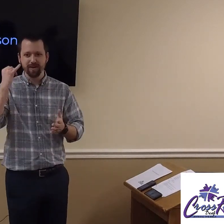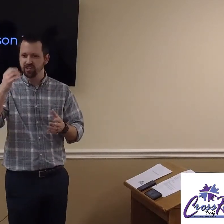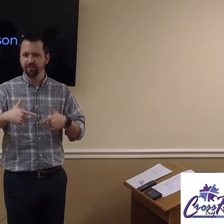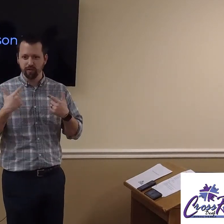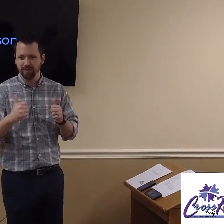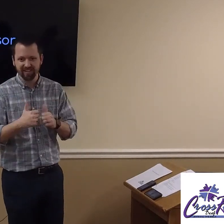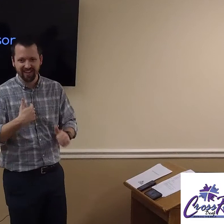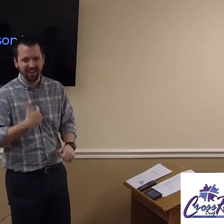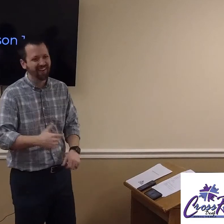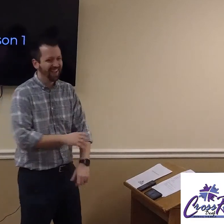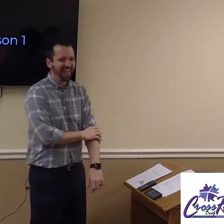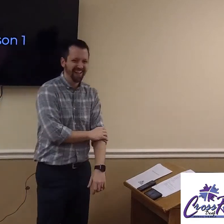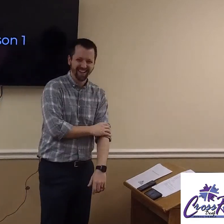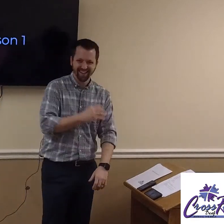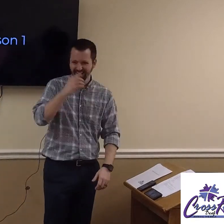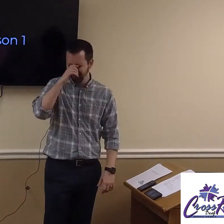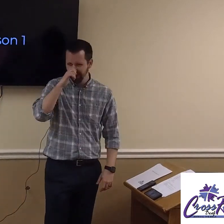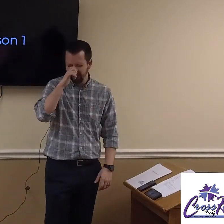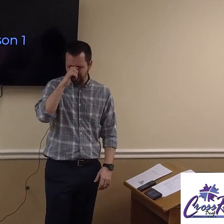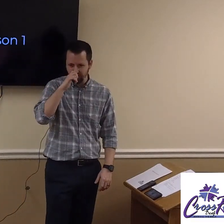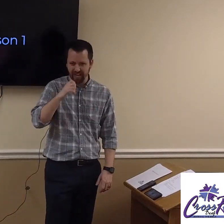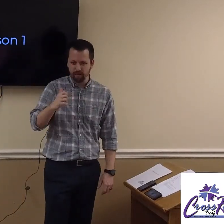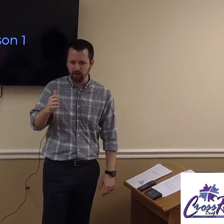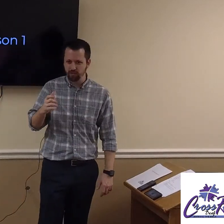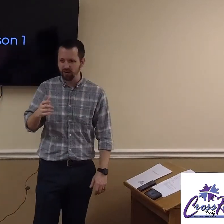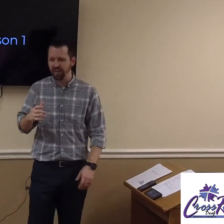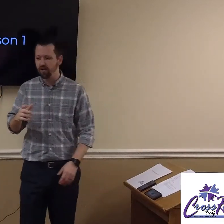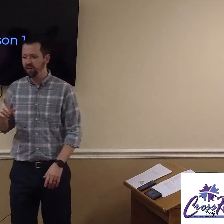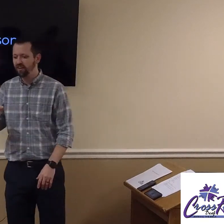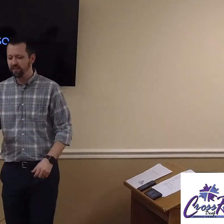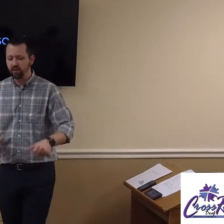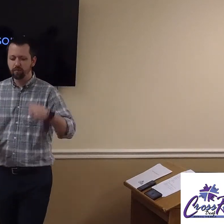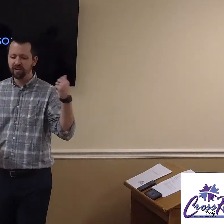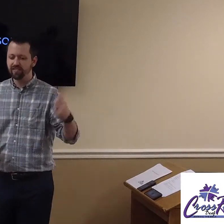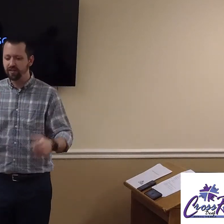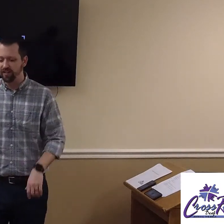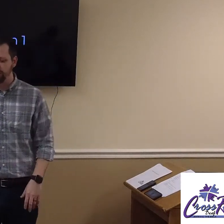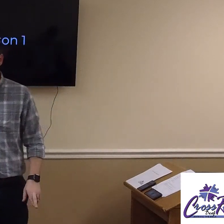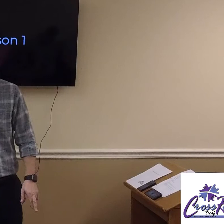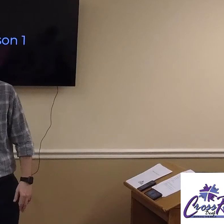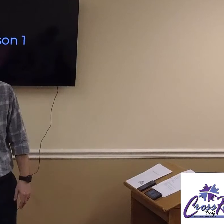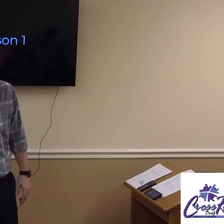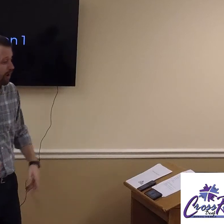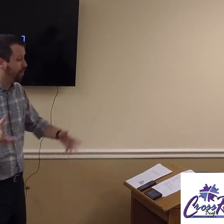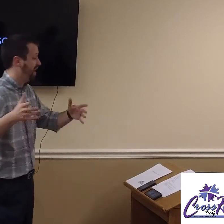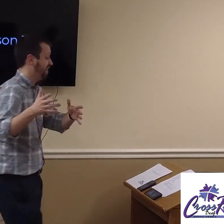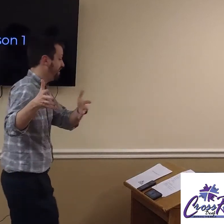imagine living with me. So I'm the kind of person where like I'll like I'll be getting something out of the refrigerator and I'll just walk away and leave